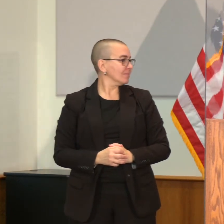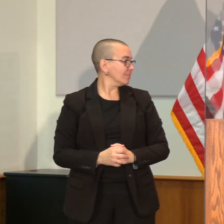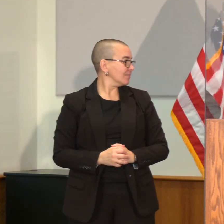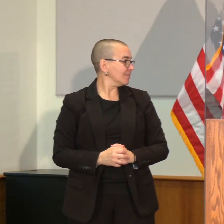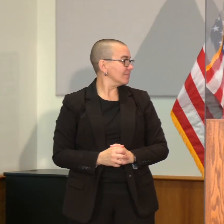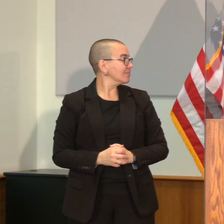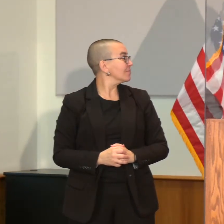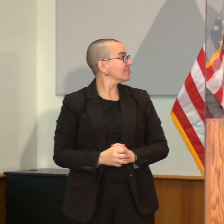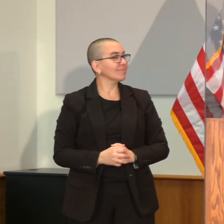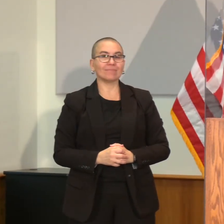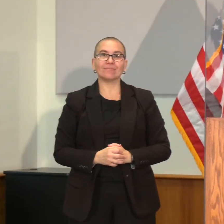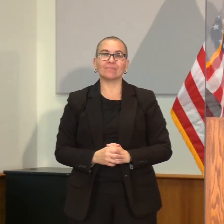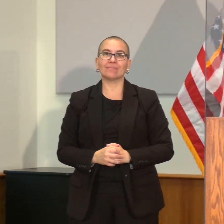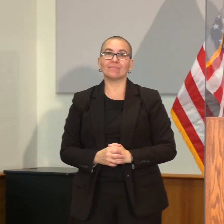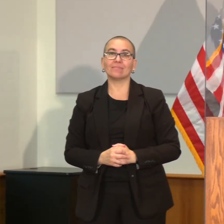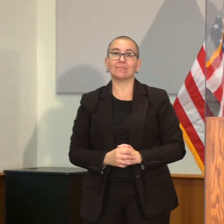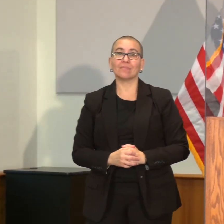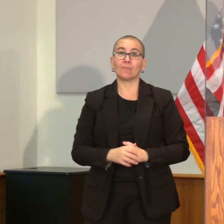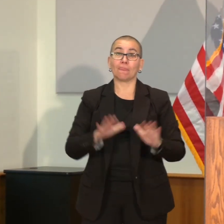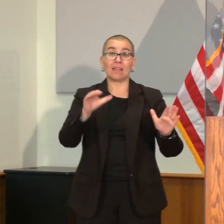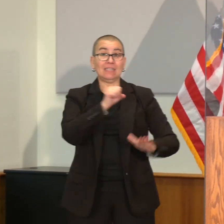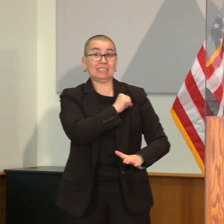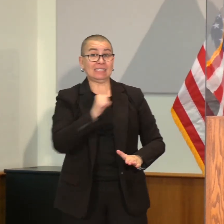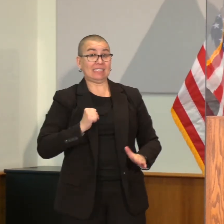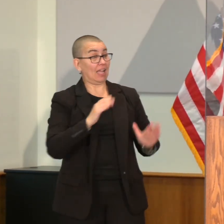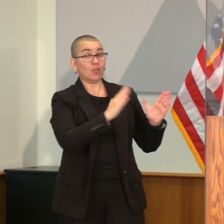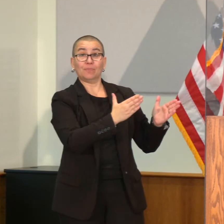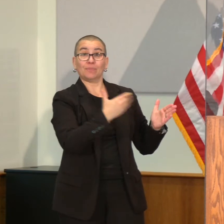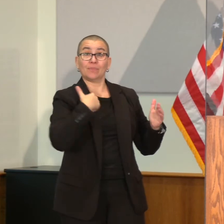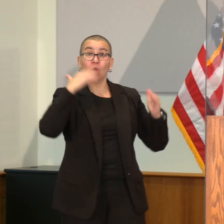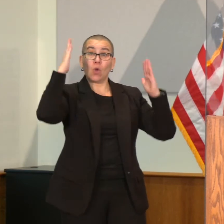Senator, I hope I live up to your expectations.